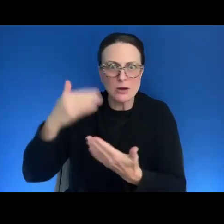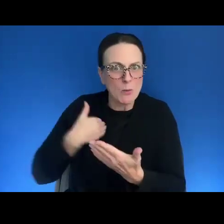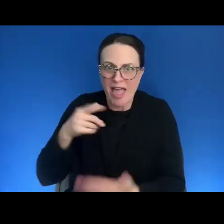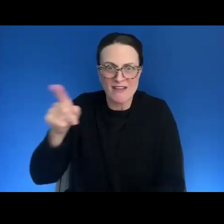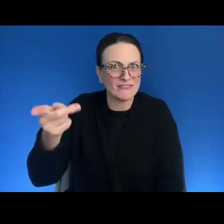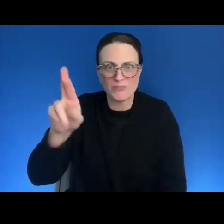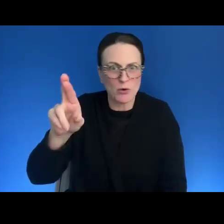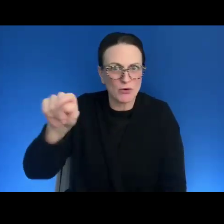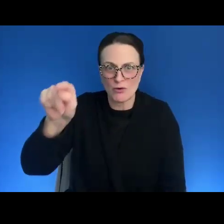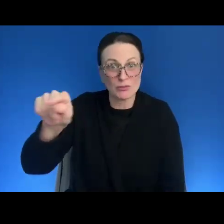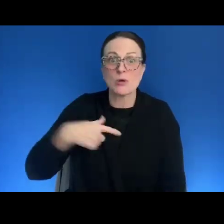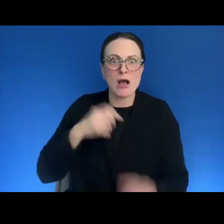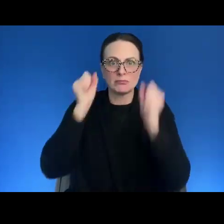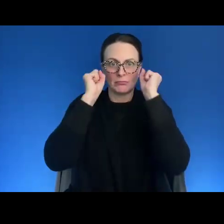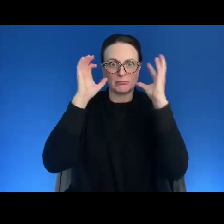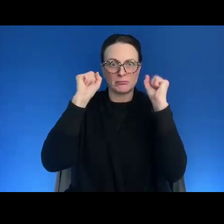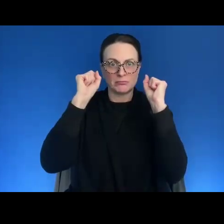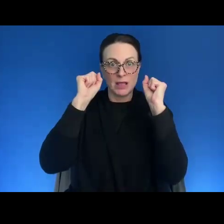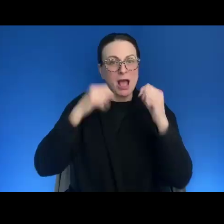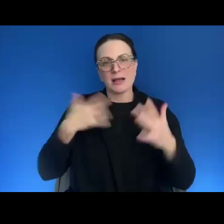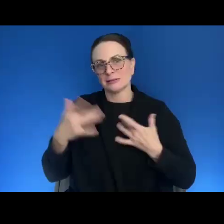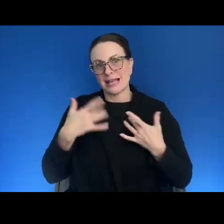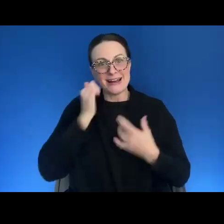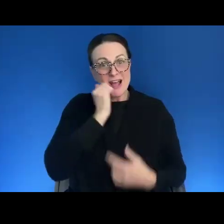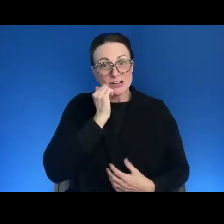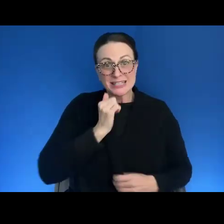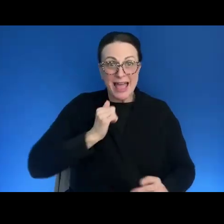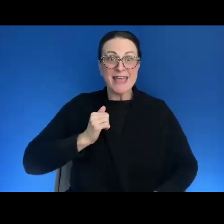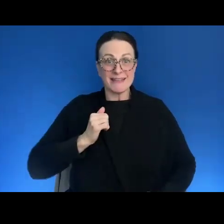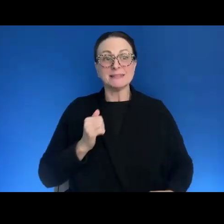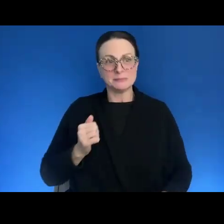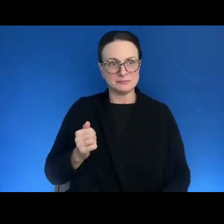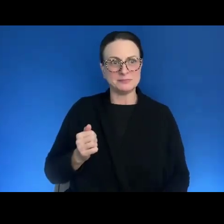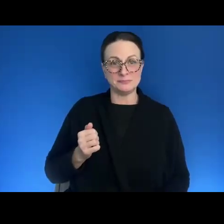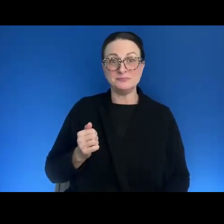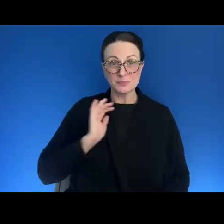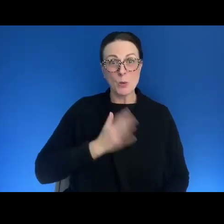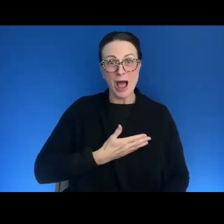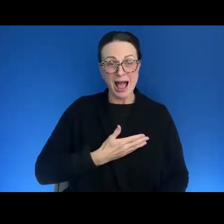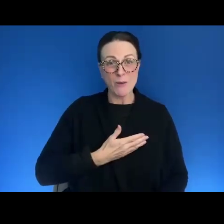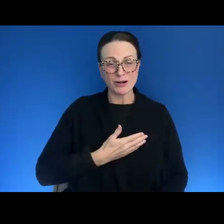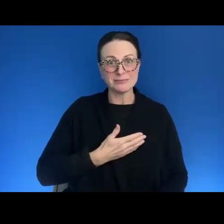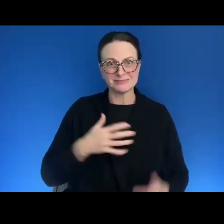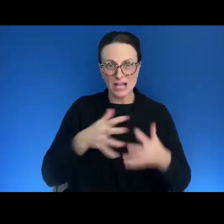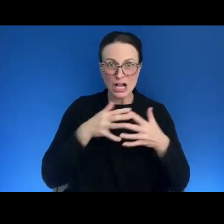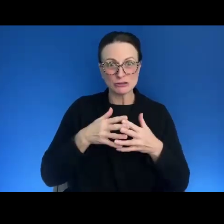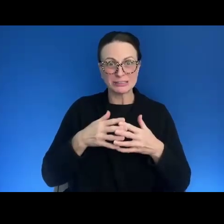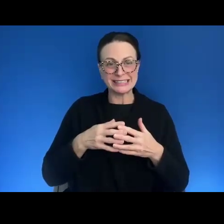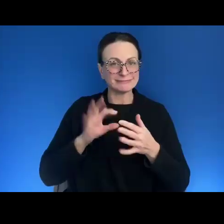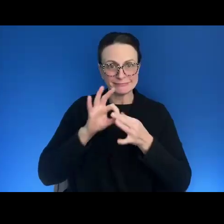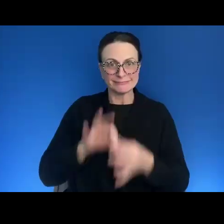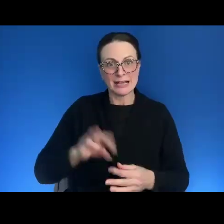that. So I'm amazed and so excited every day about what our country does as far as